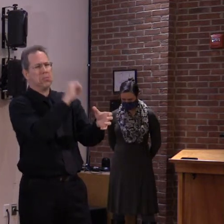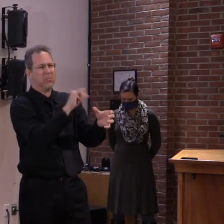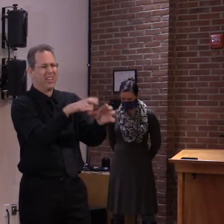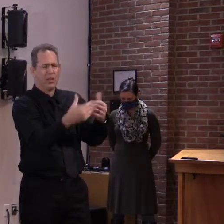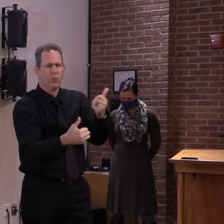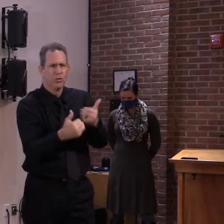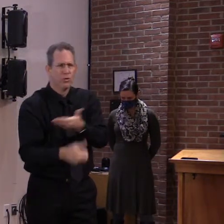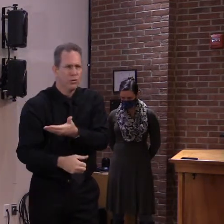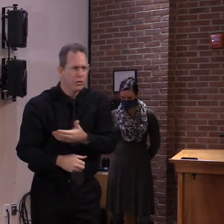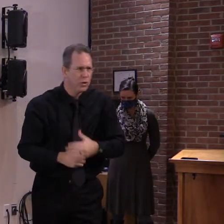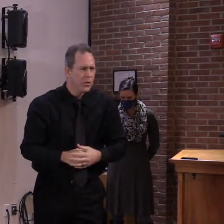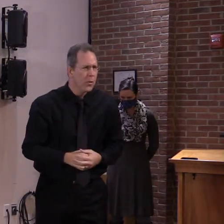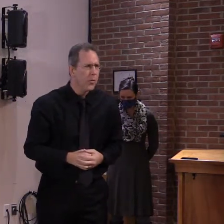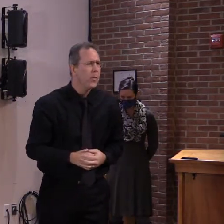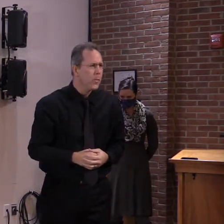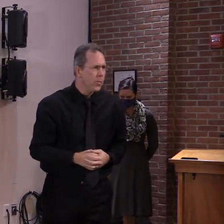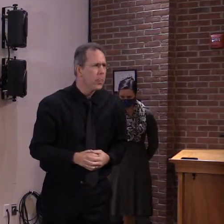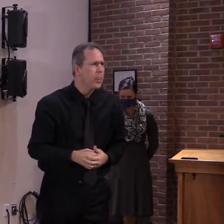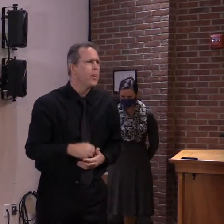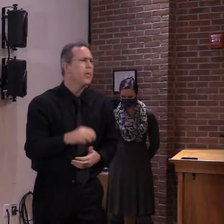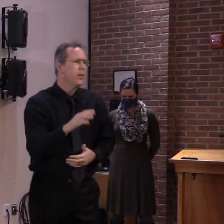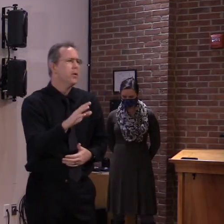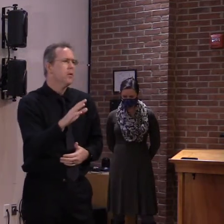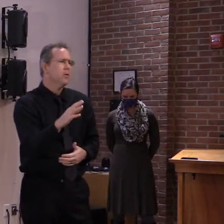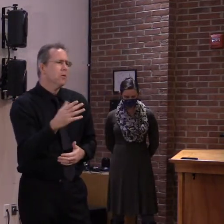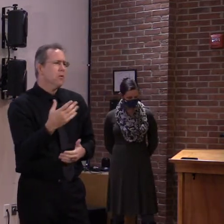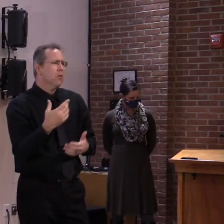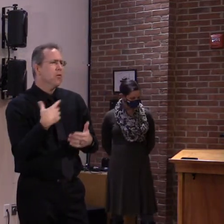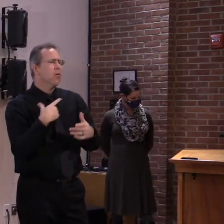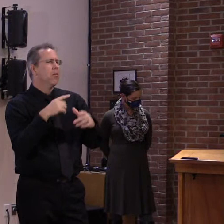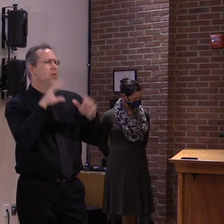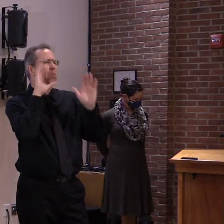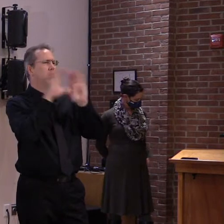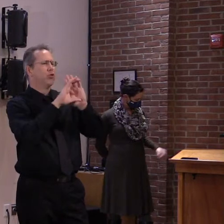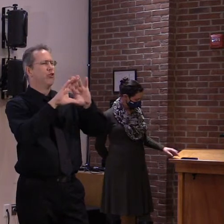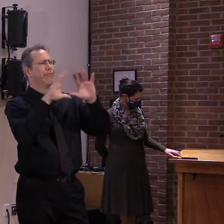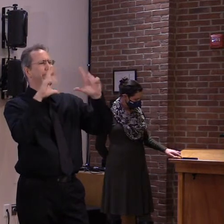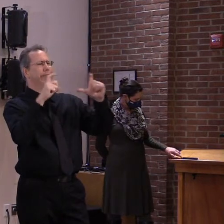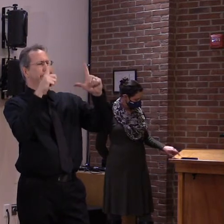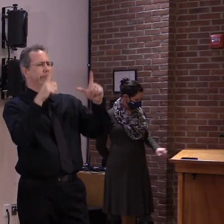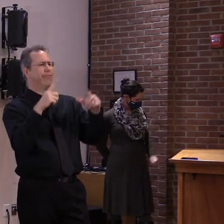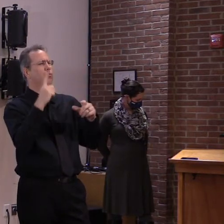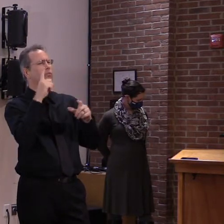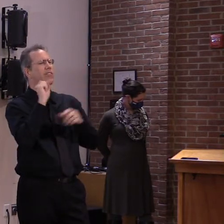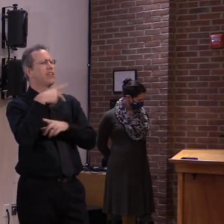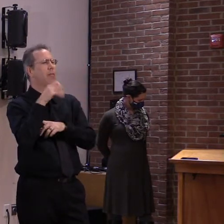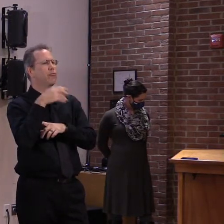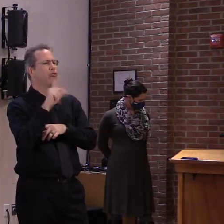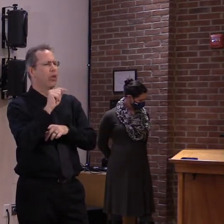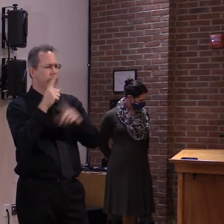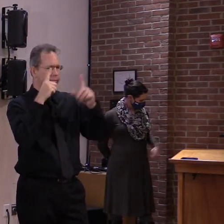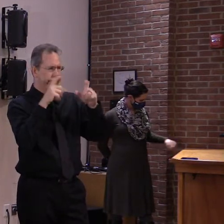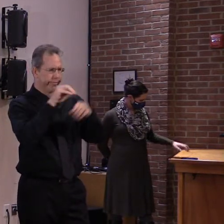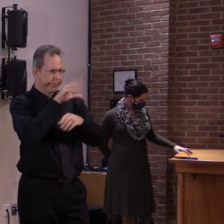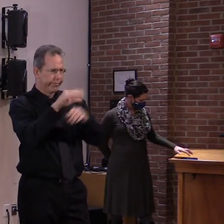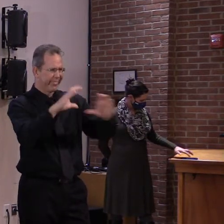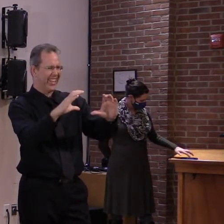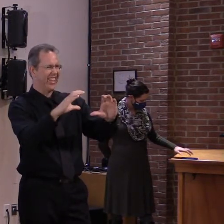process, because what you're really referring to is making sure we can keep track of any adverse effects, correct?